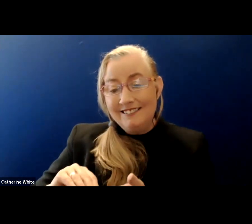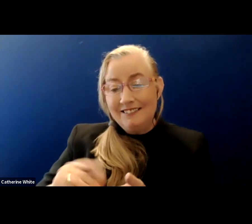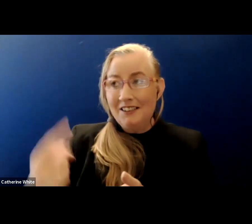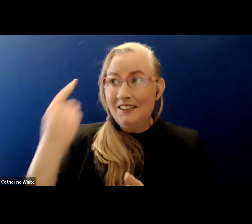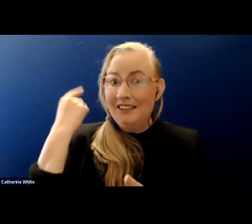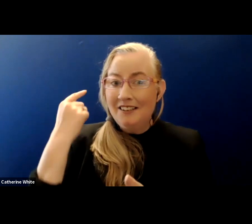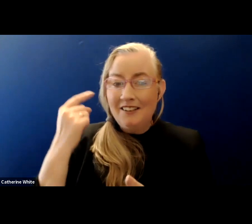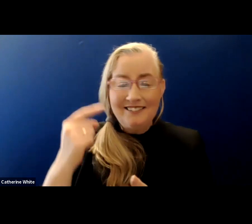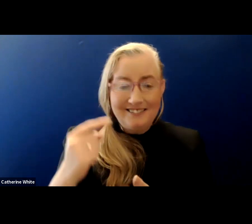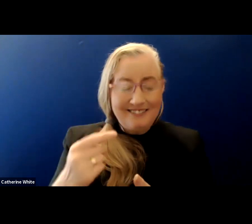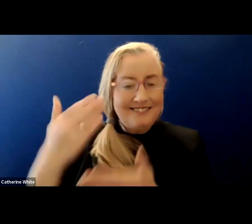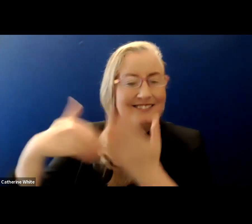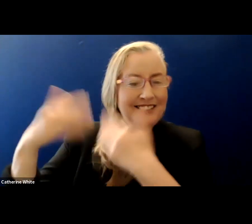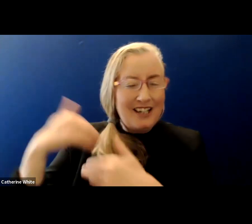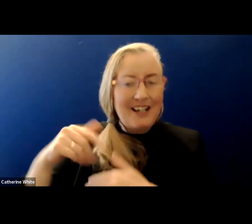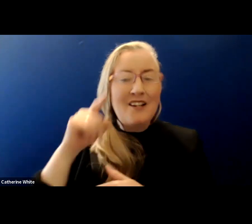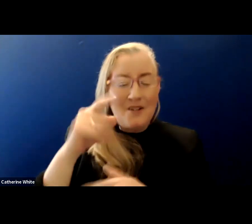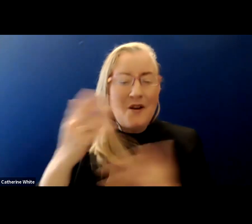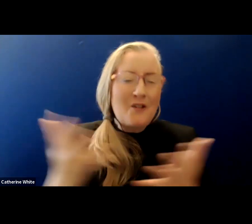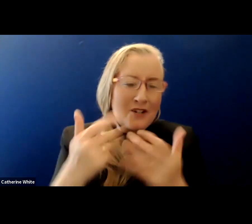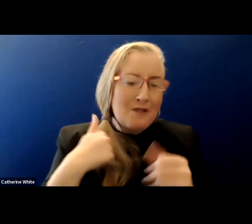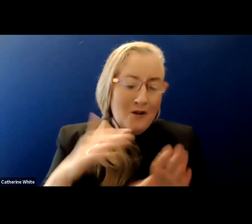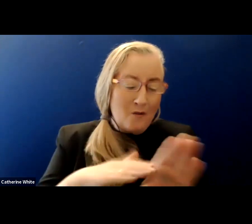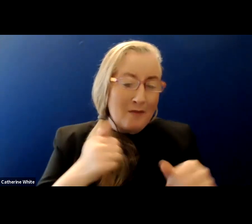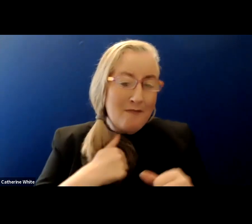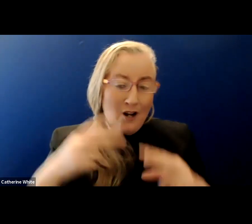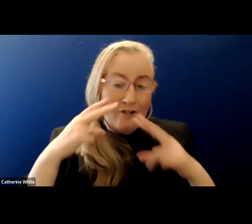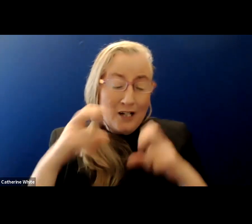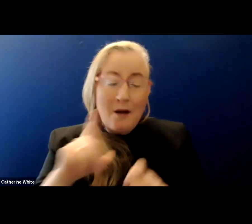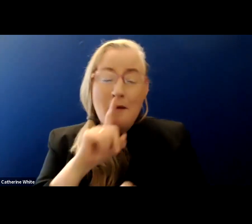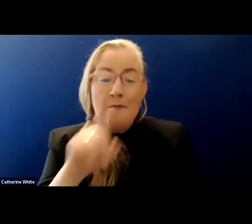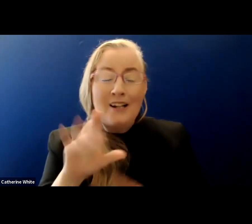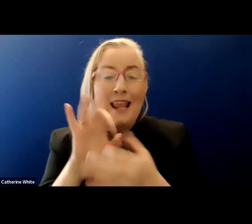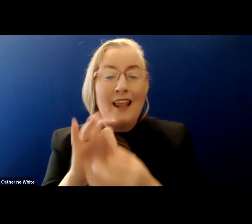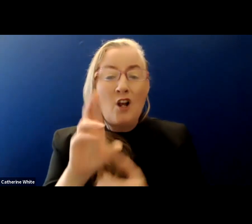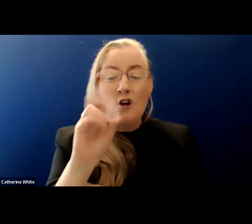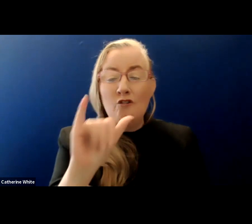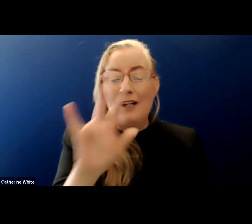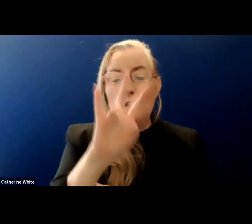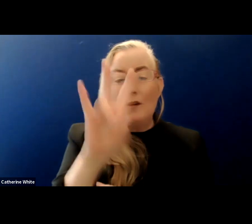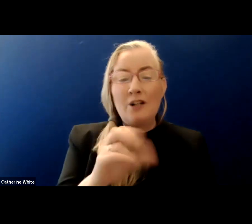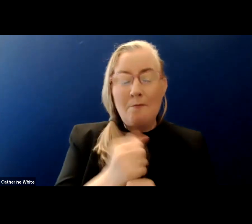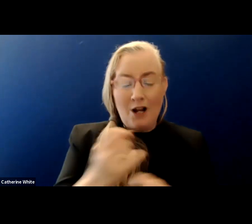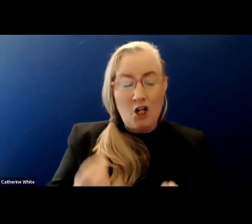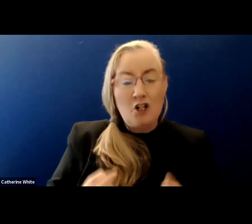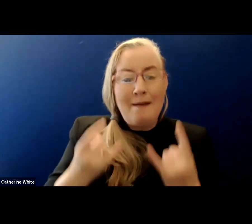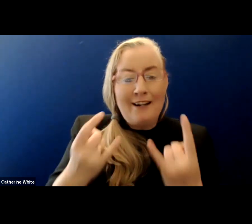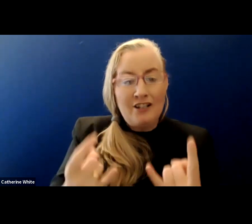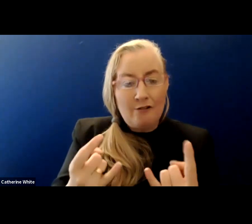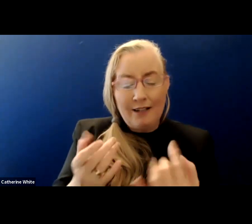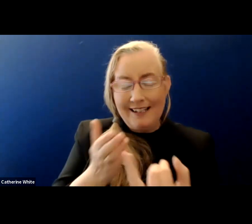although you were also encouraging of my research. With respect to Ray's question about humanitarian intervention